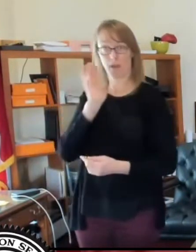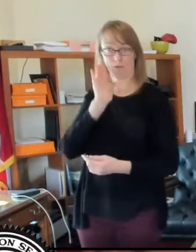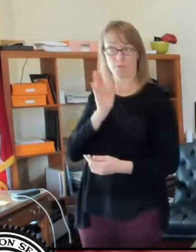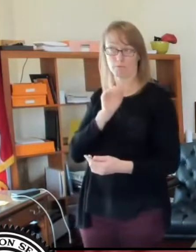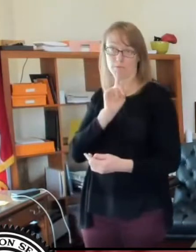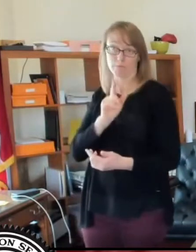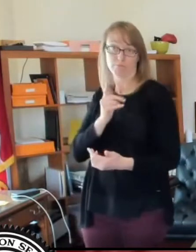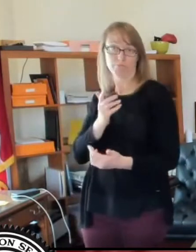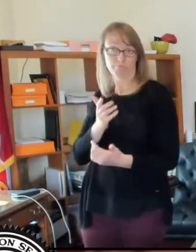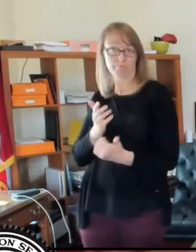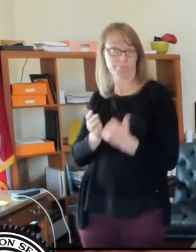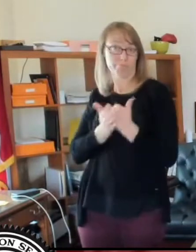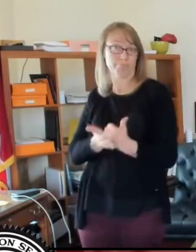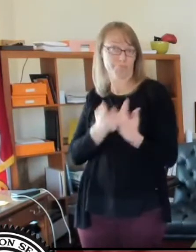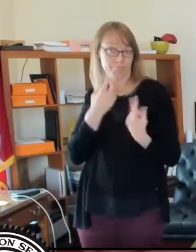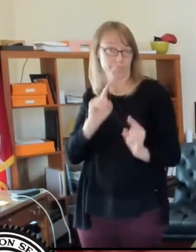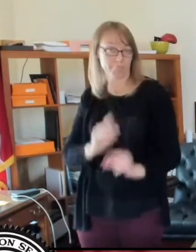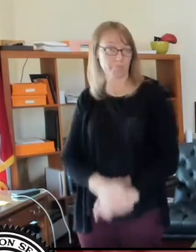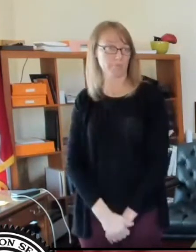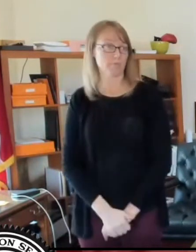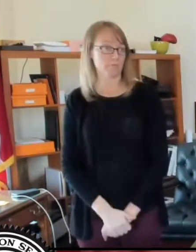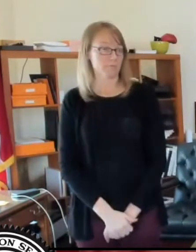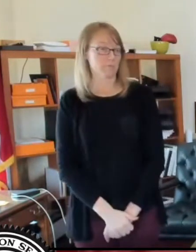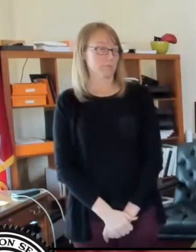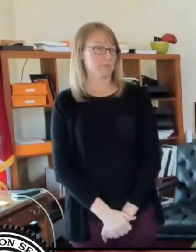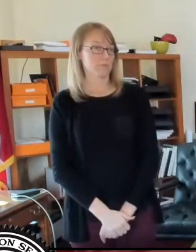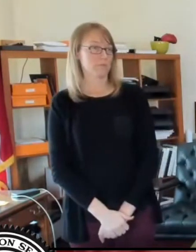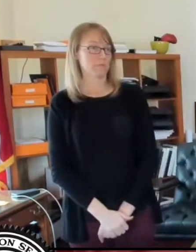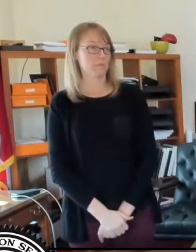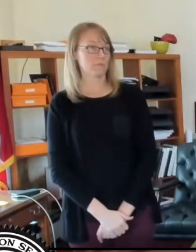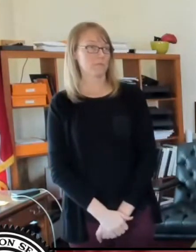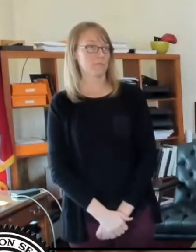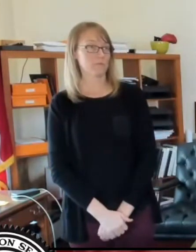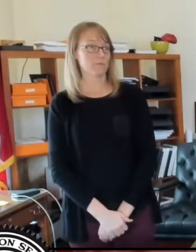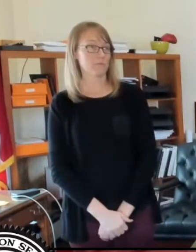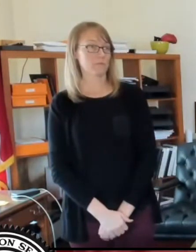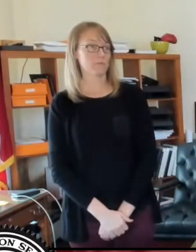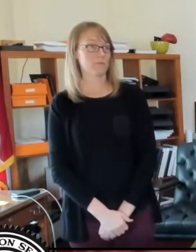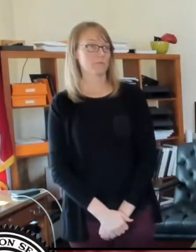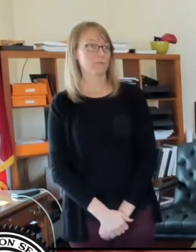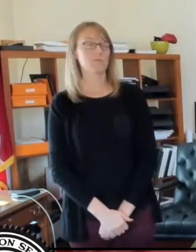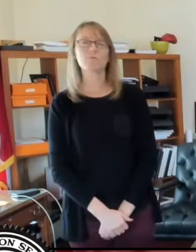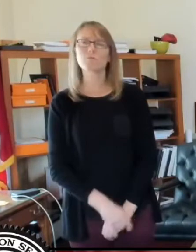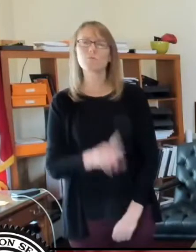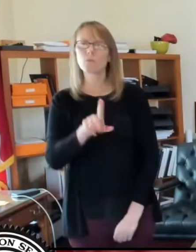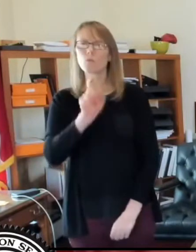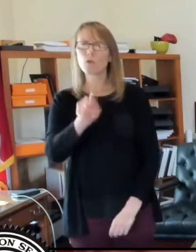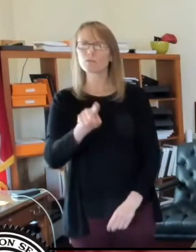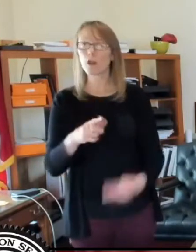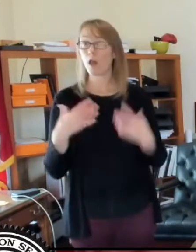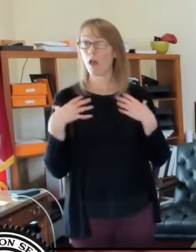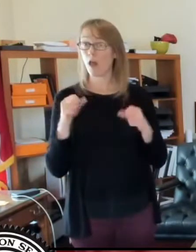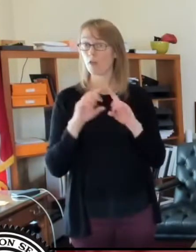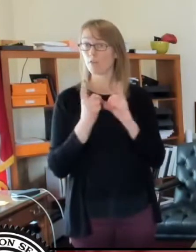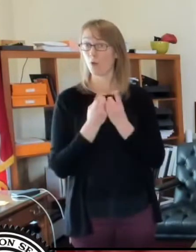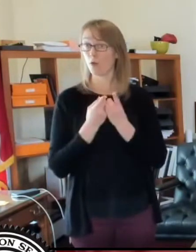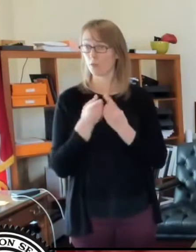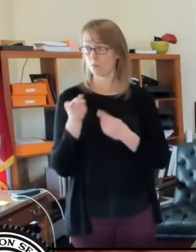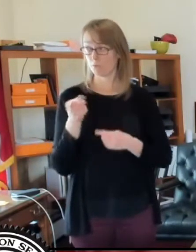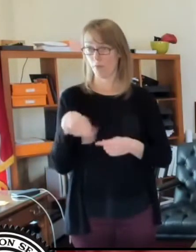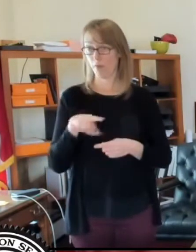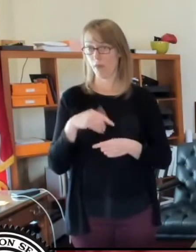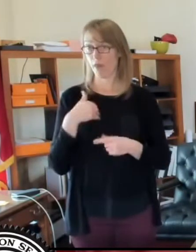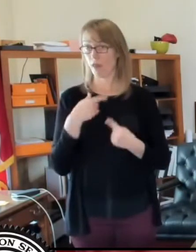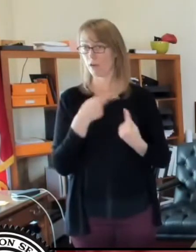or fewer. Do you know if the health department had any issues over the Thanksgiving holiday with having to enforce that, or do you think the